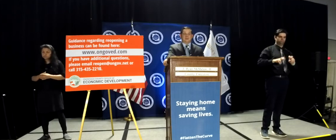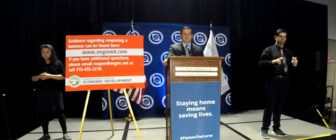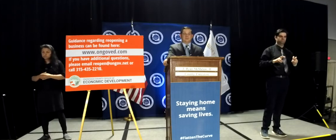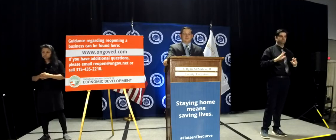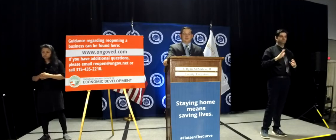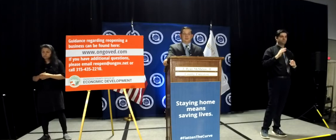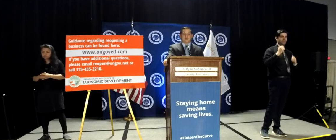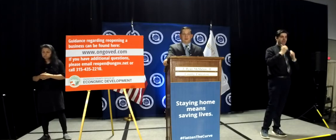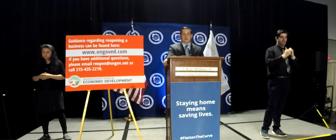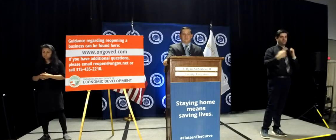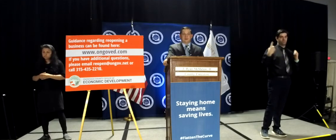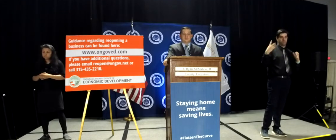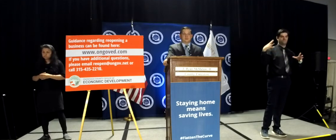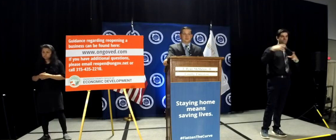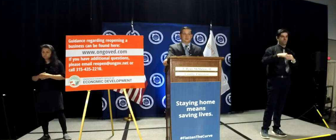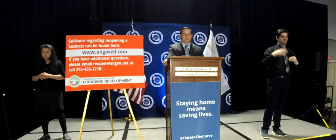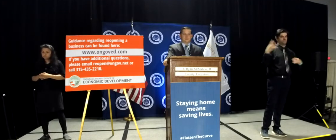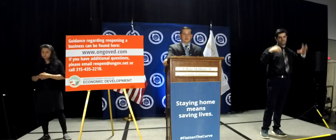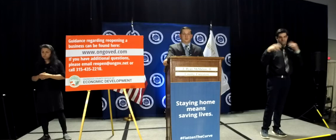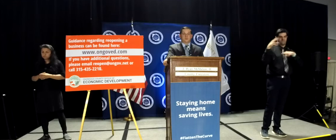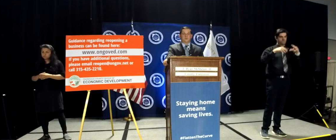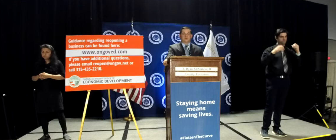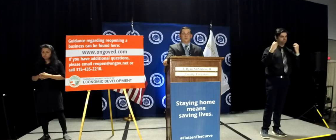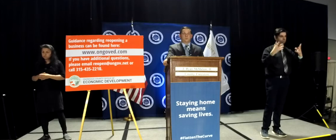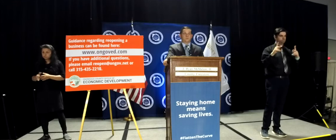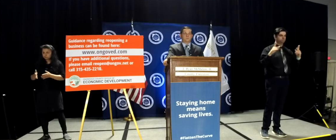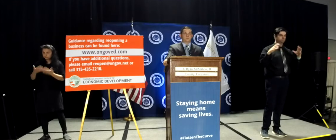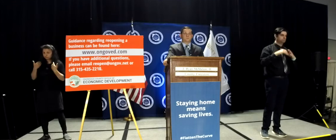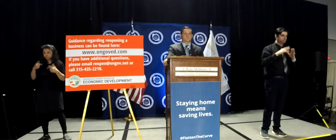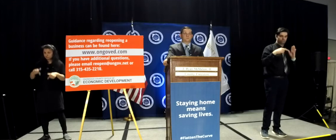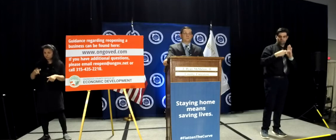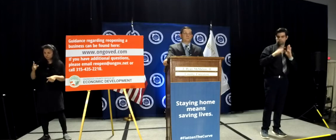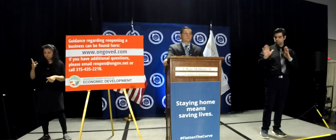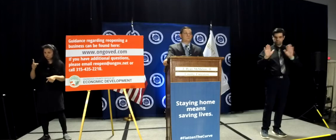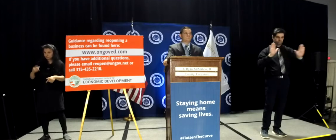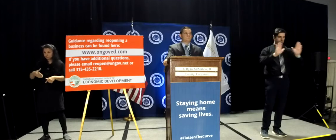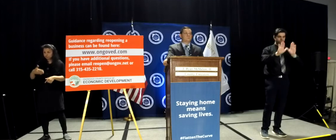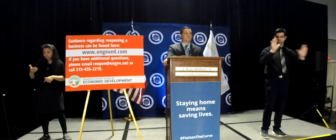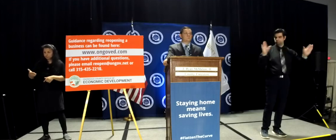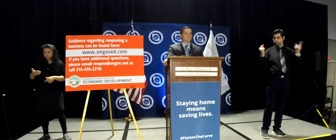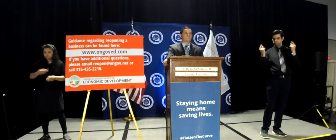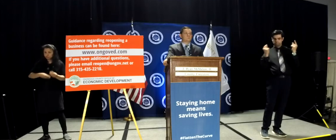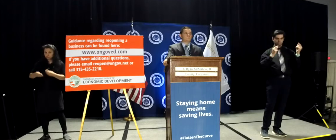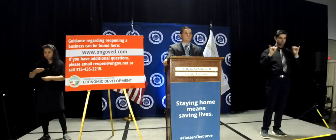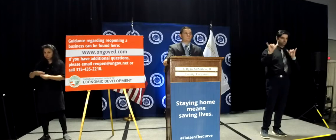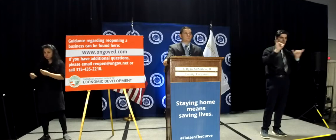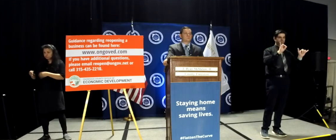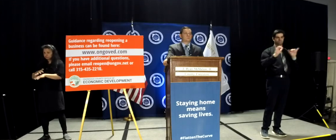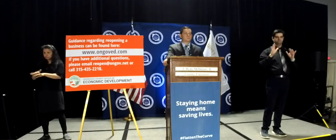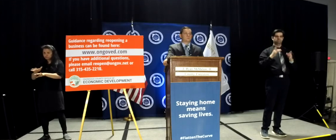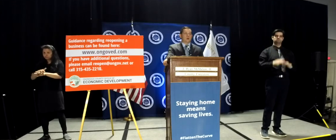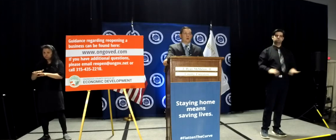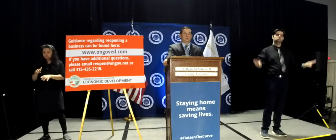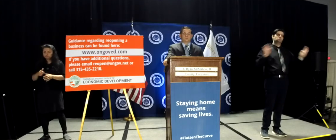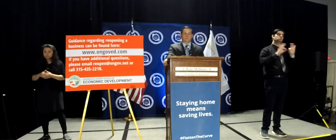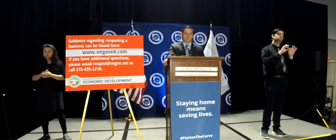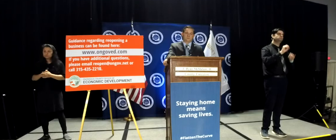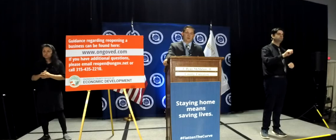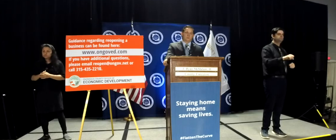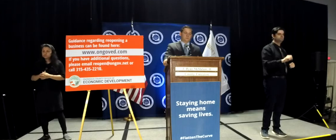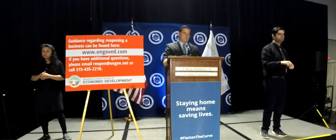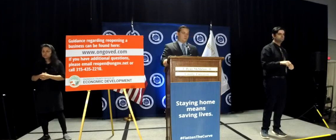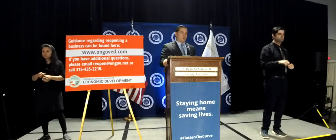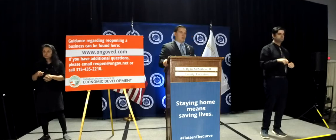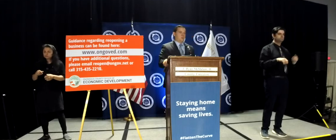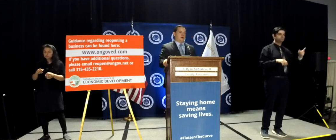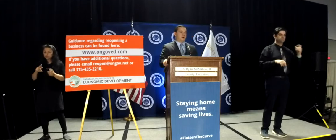did that to get to the outcome necessary. So I think that's hopeful. Were any businesses cited or fined or anything this morning?